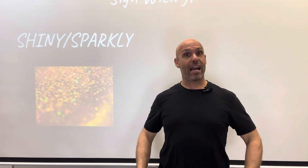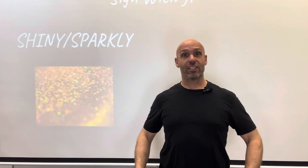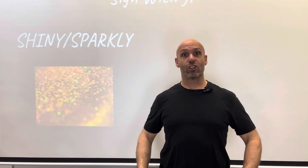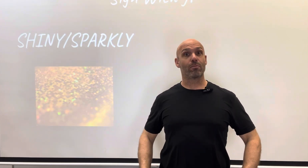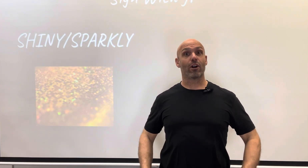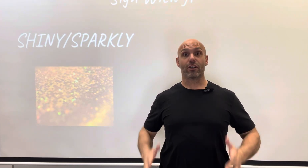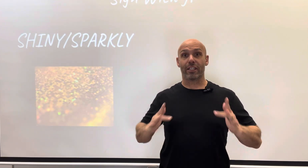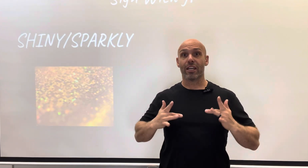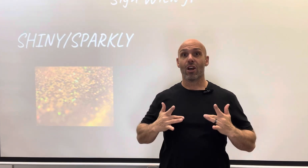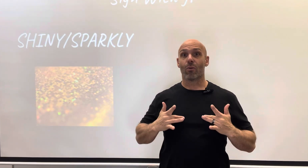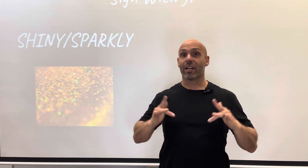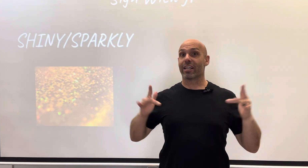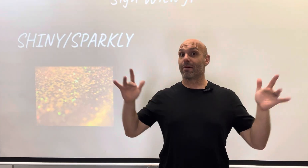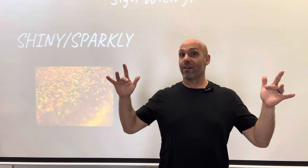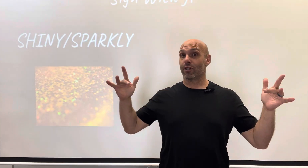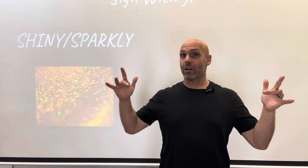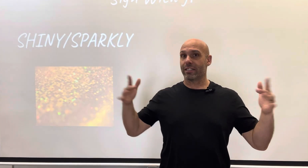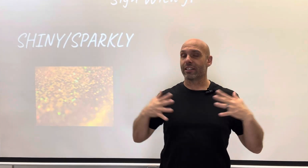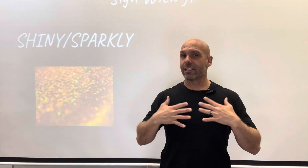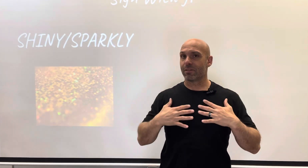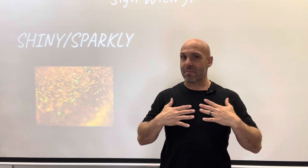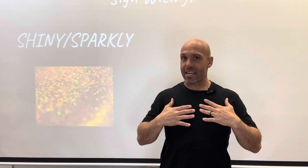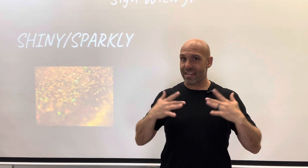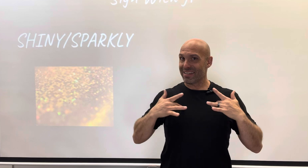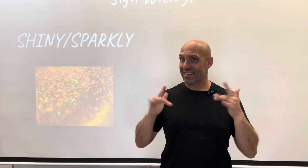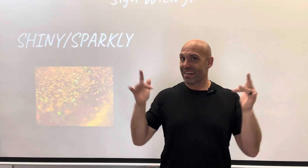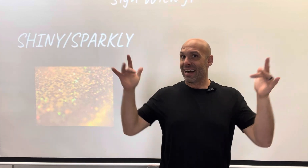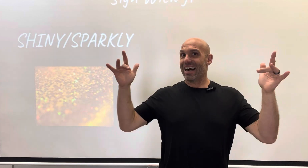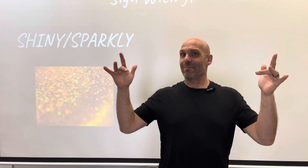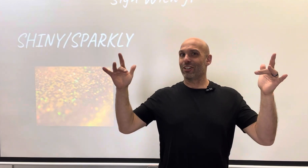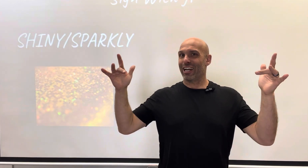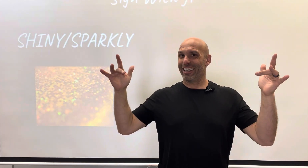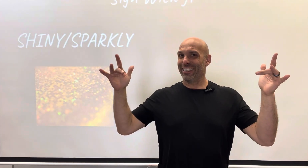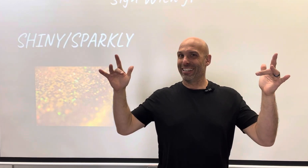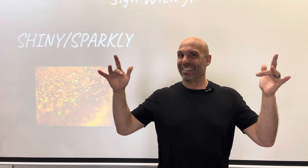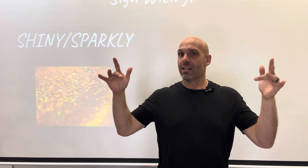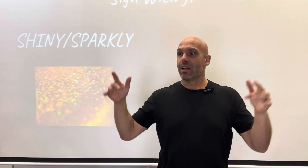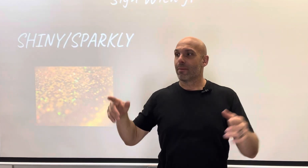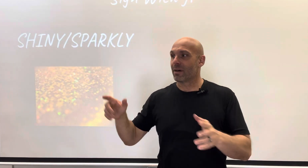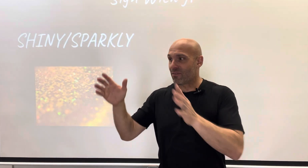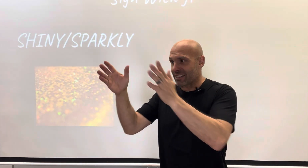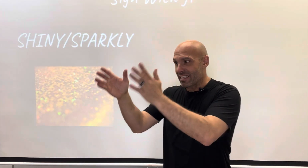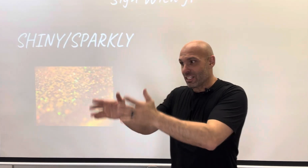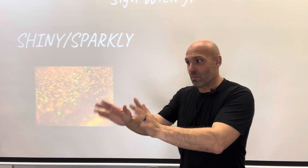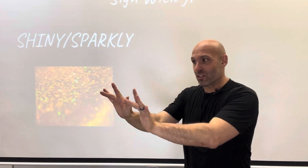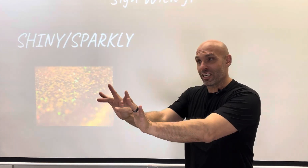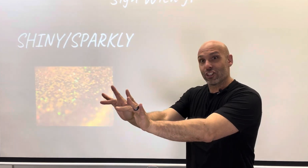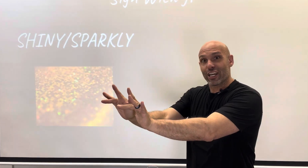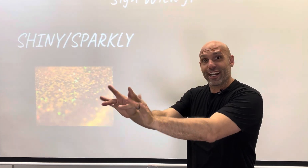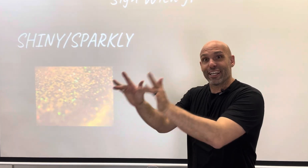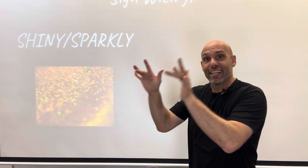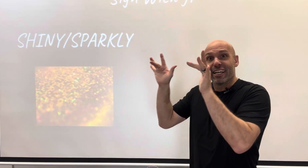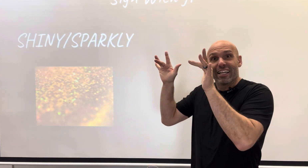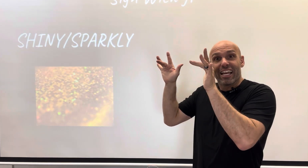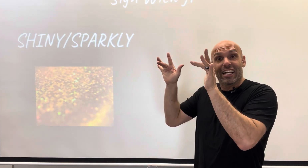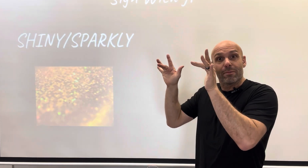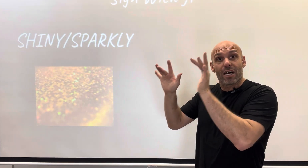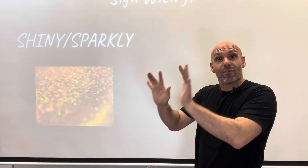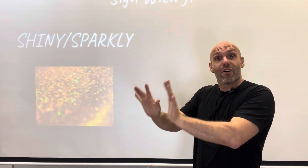and sparkly, we're going to come off the dress. Now, this is me. I'm shiny. But if I say this person is shiny, it comes off